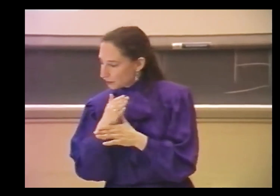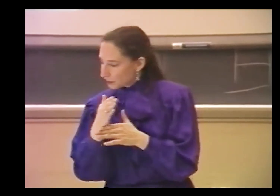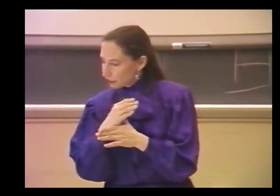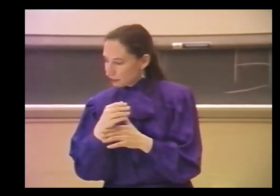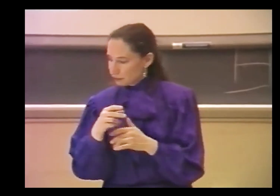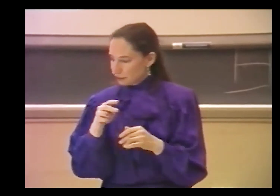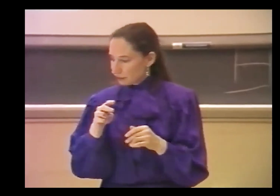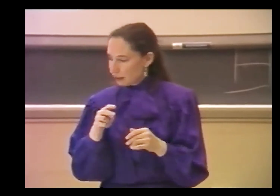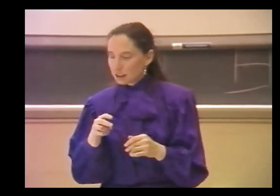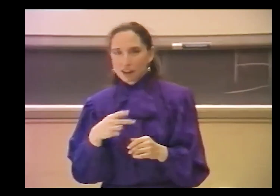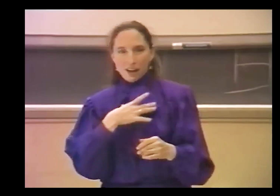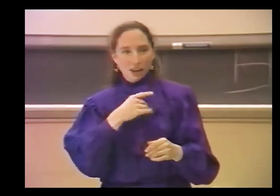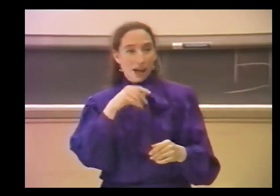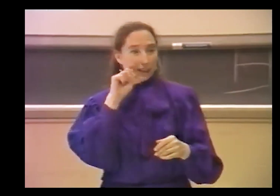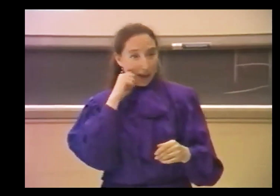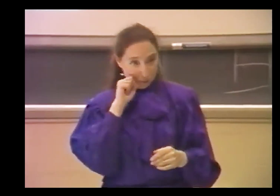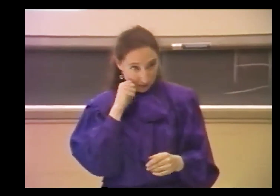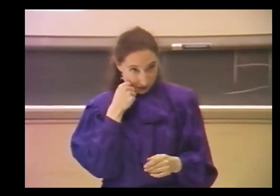covers like apples.